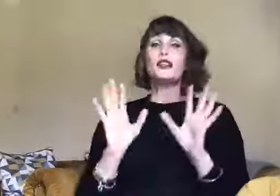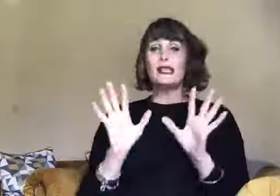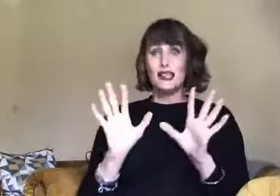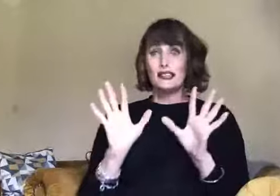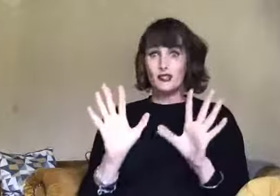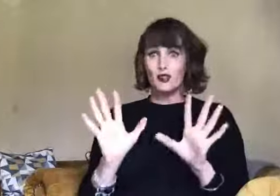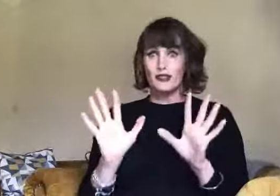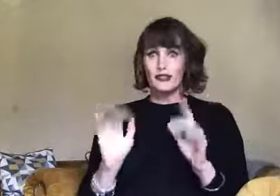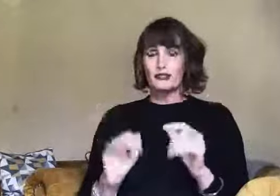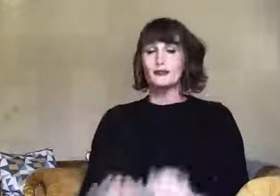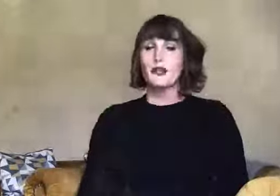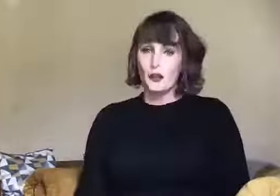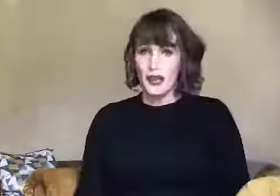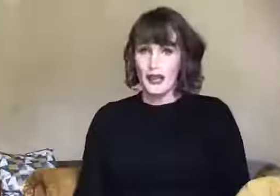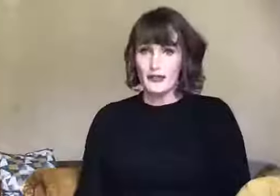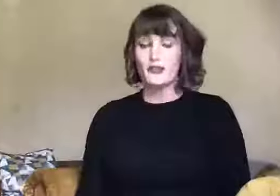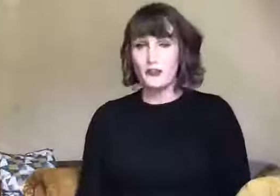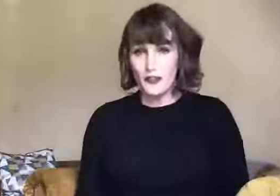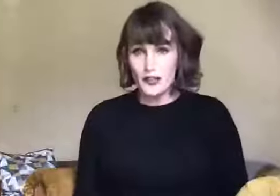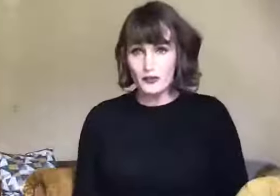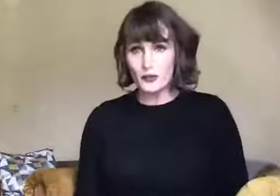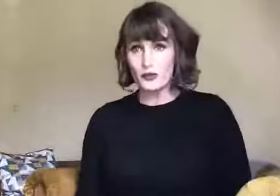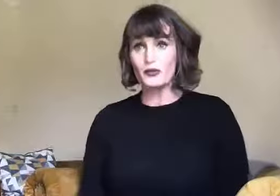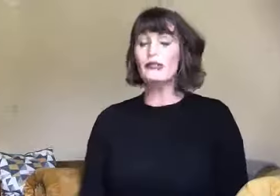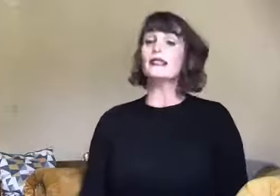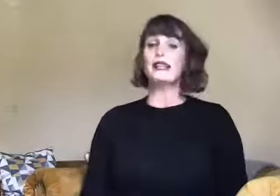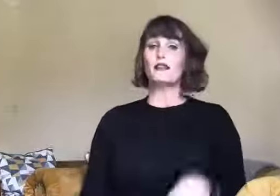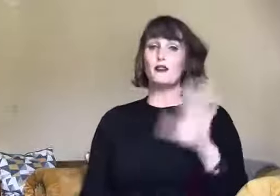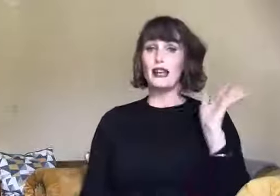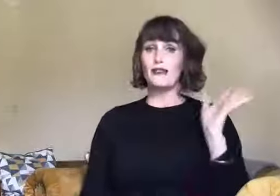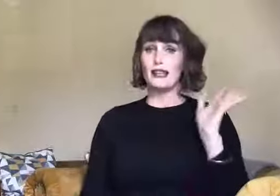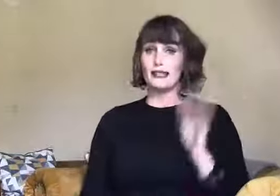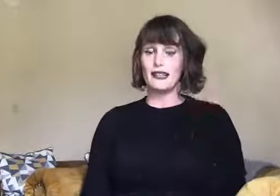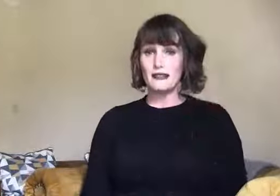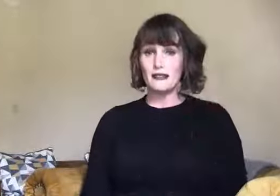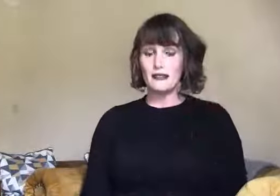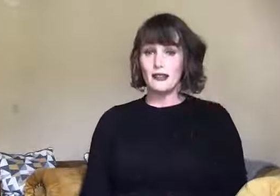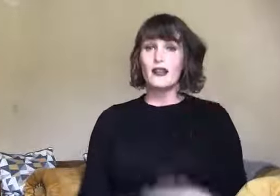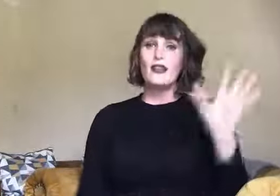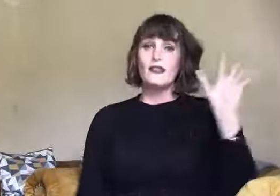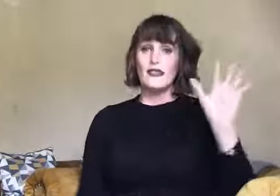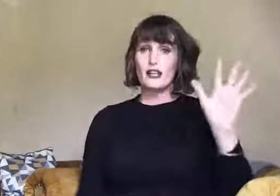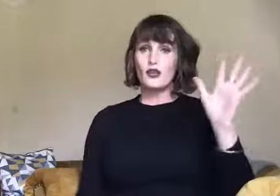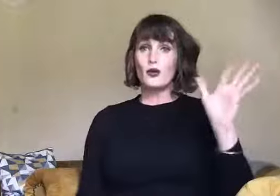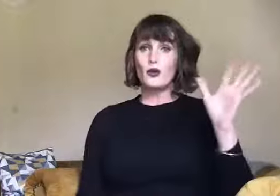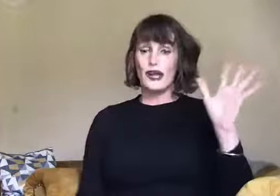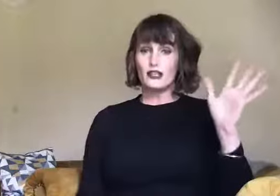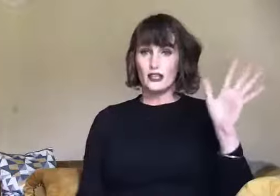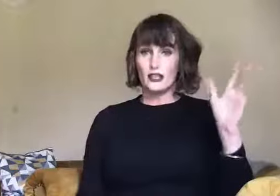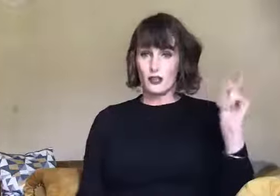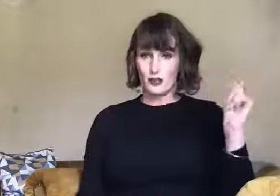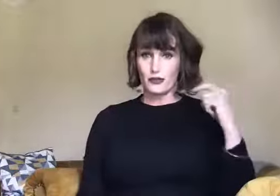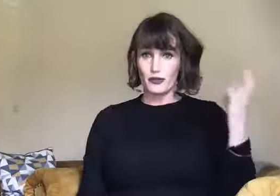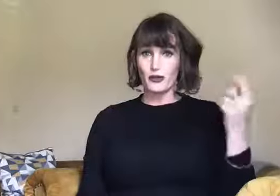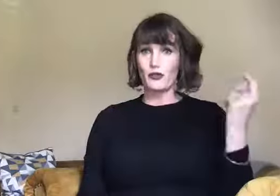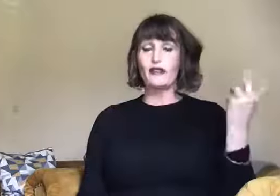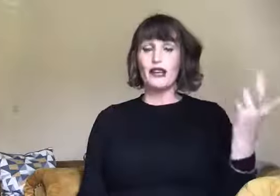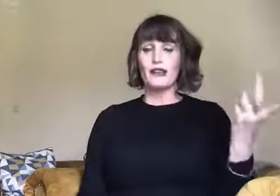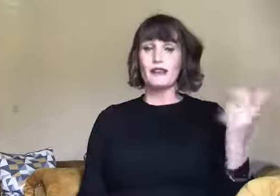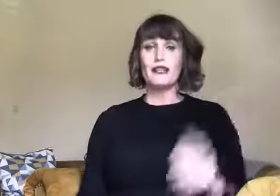let's get started. Okay, so first of all, if you're left-handed, then you will actually use your left hand. If